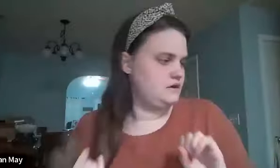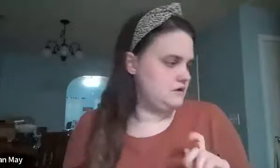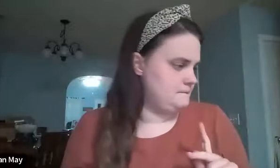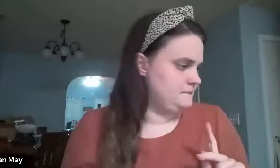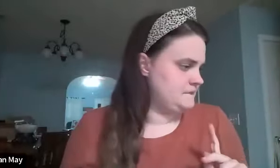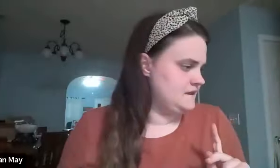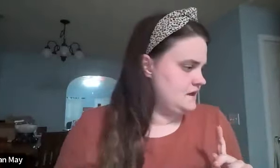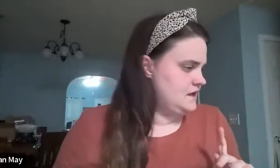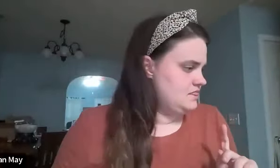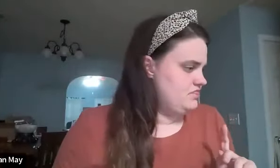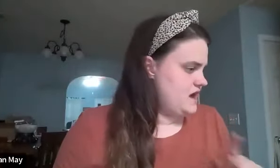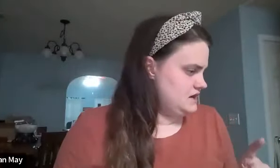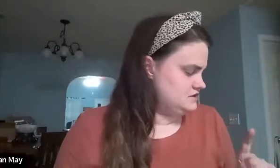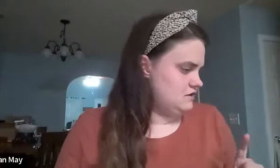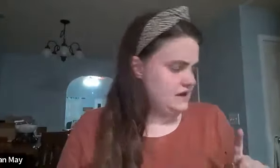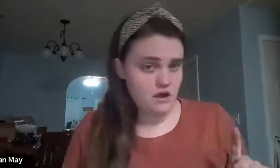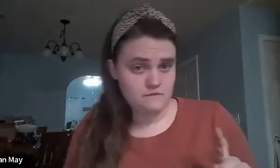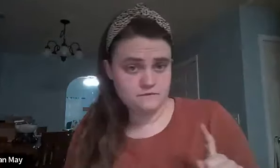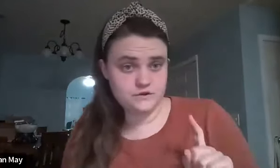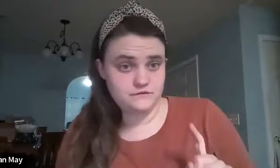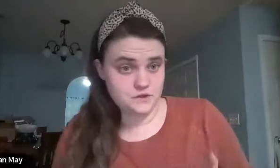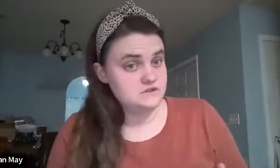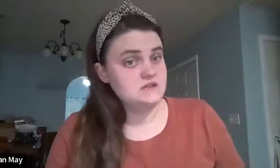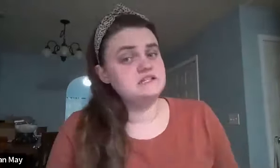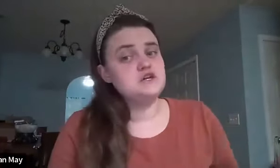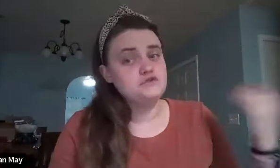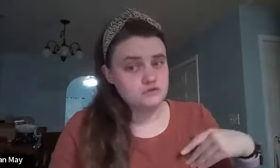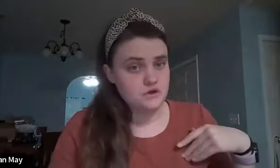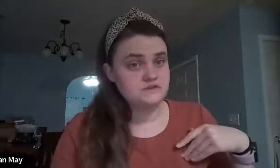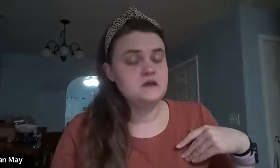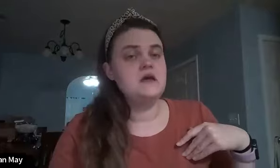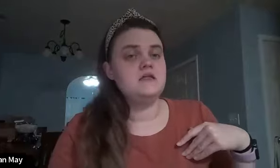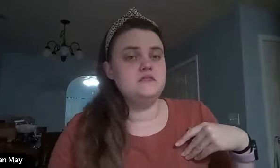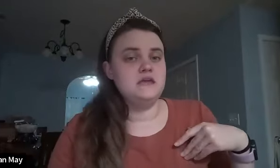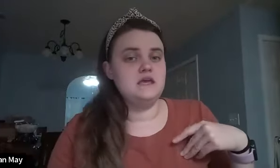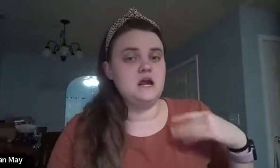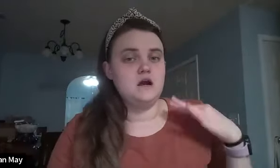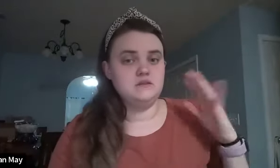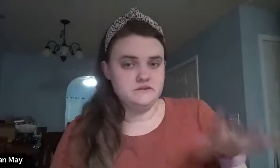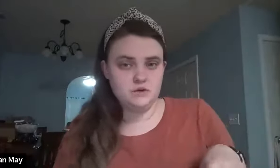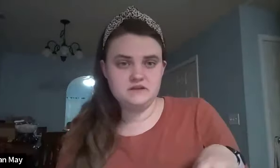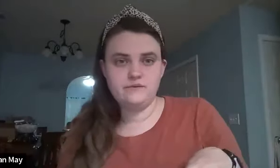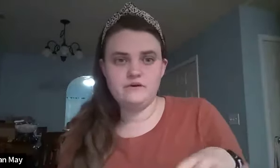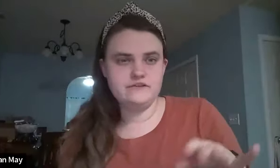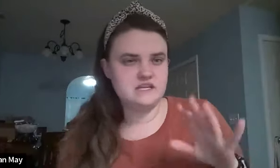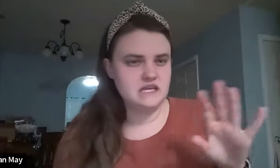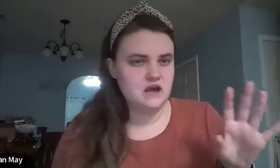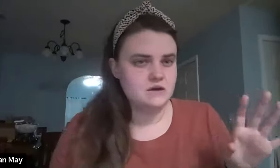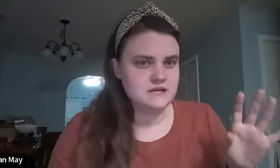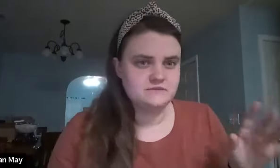Okay. That is all I have for the foods. Let's go through those. Then I'll leave it open for if there's any types of